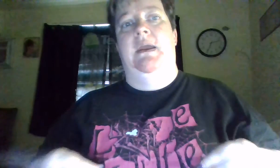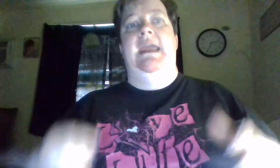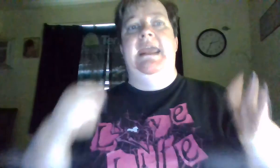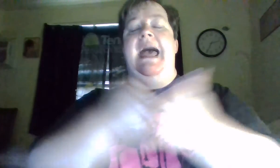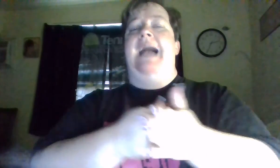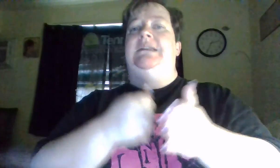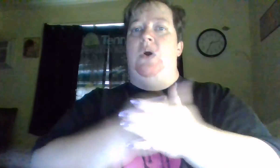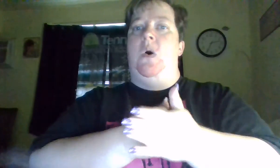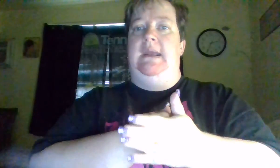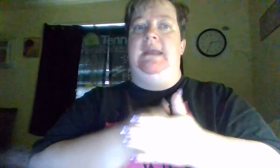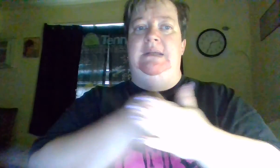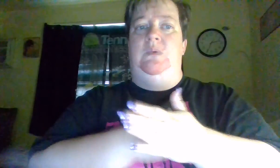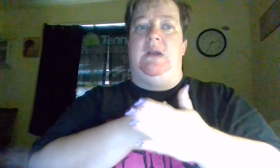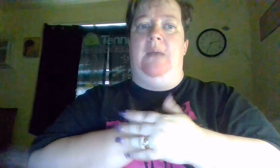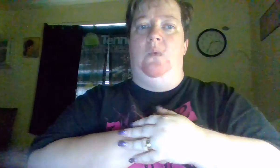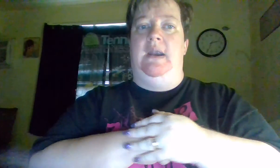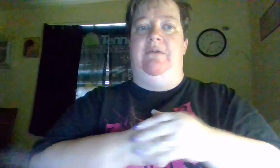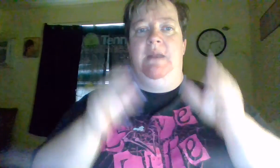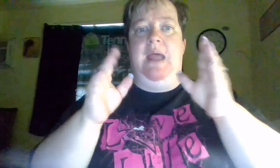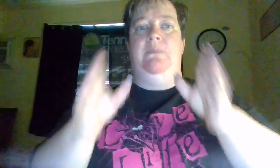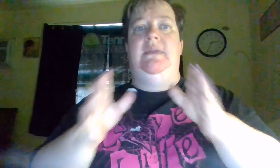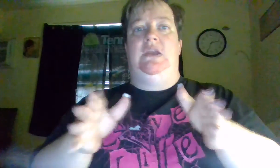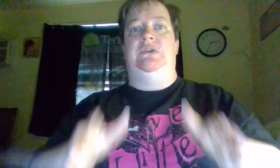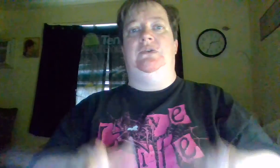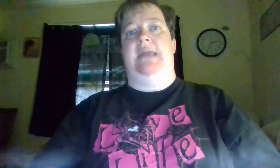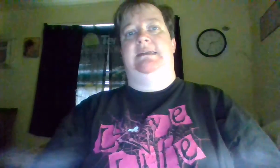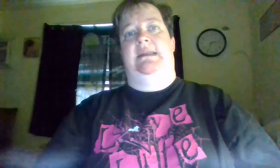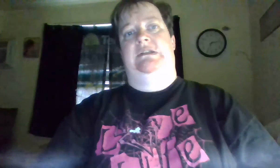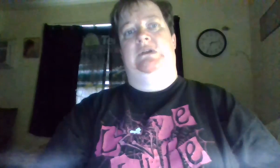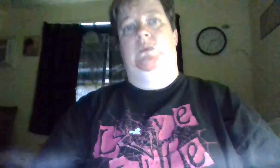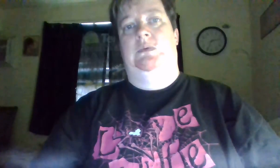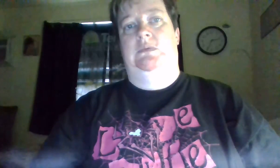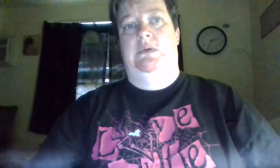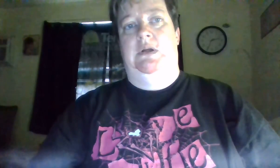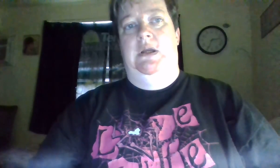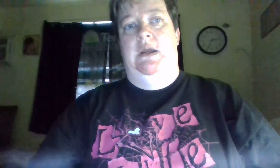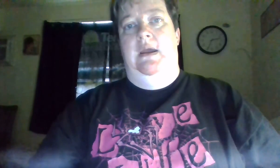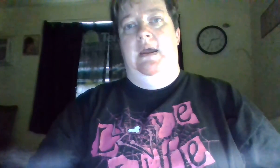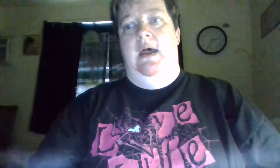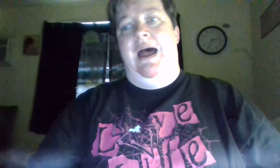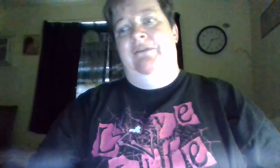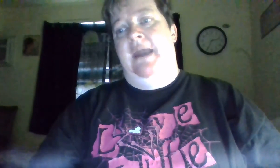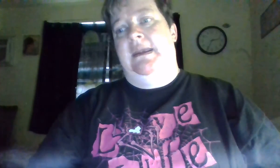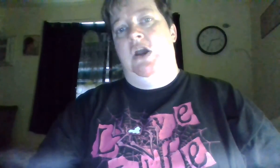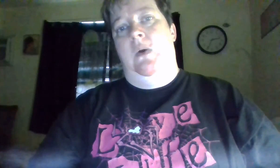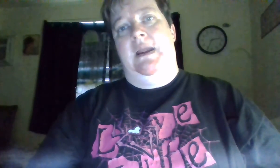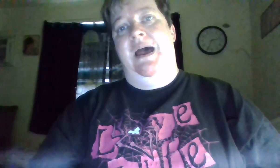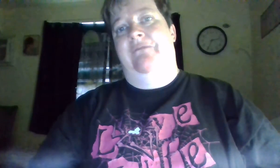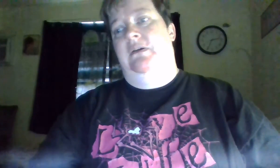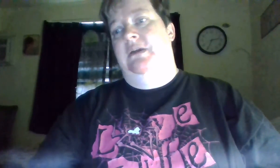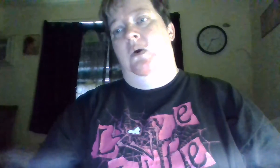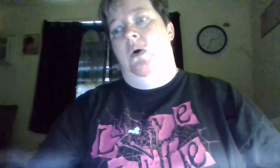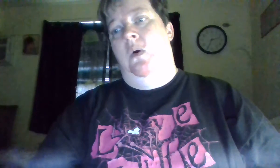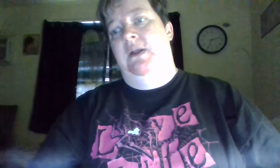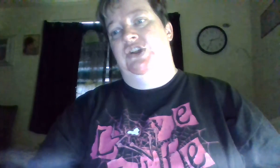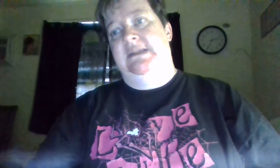He acted on it and did what God wanted of him. And I pray that you'll do that today too. I've got to get going. I have a whole bunch to take